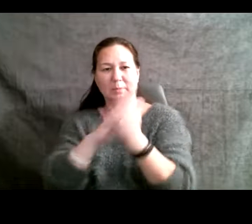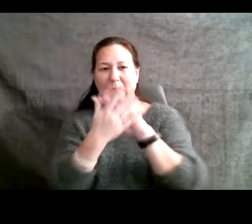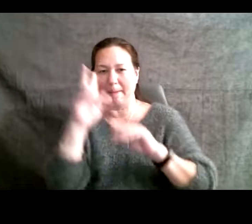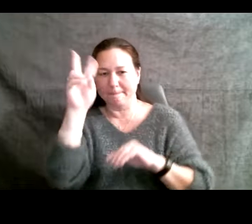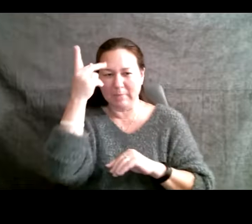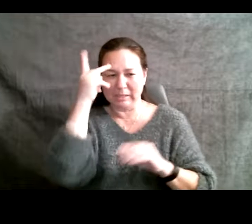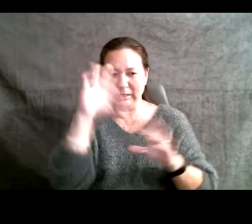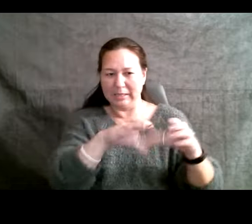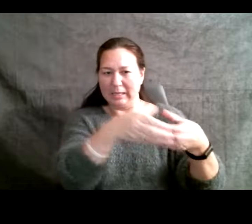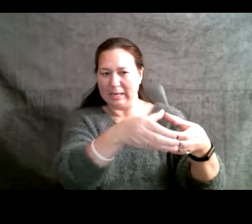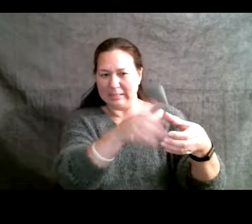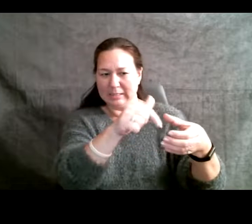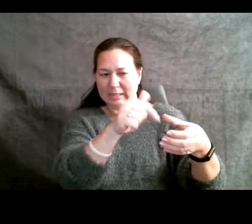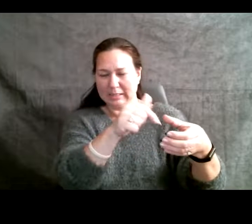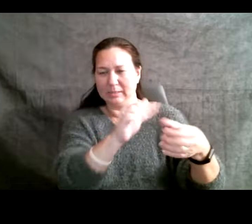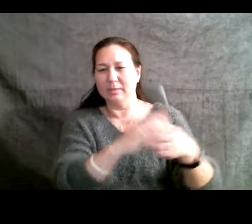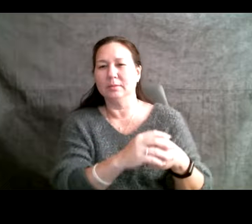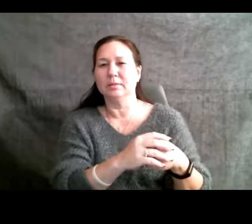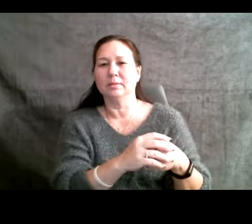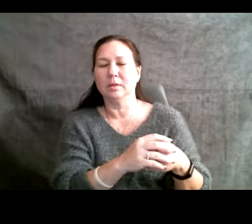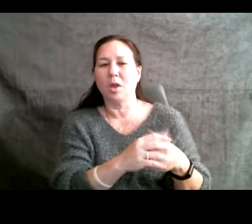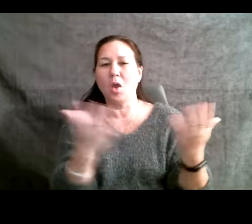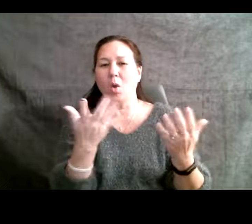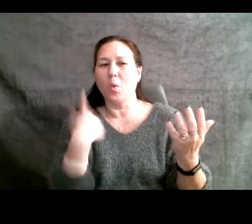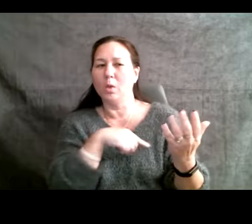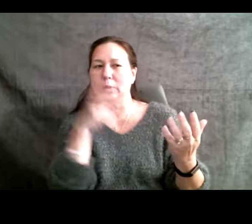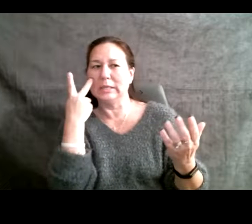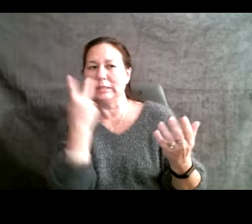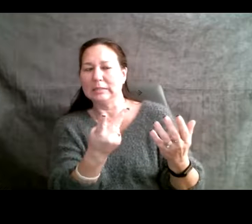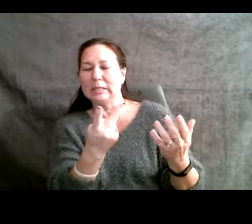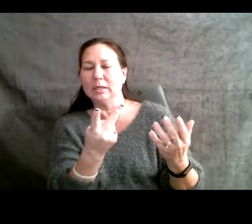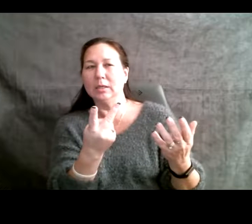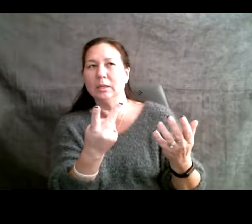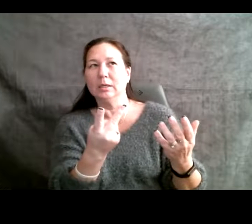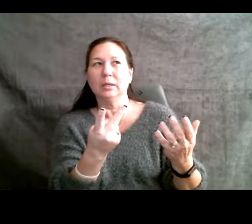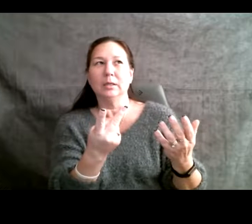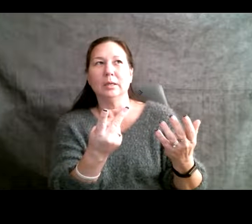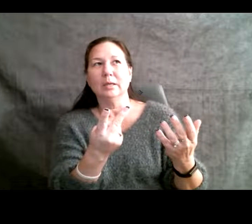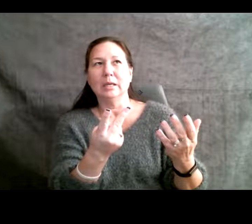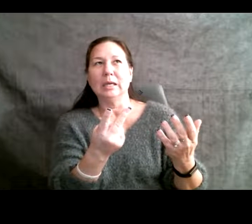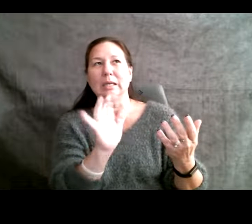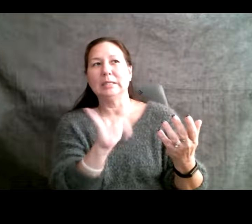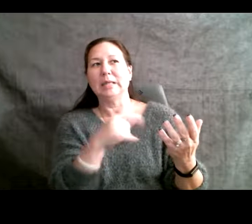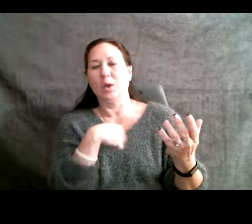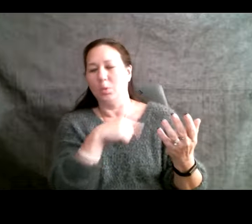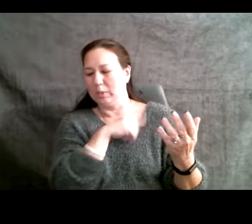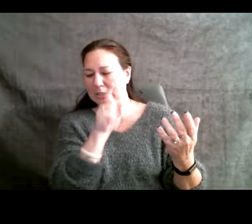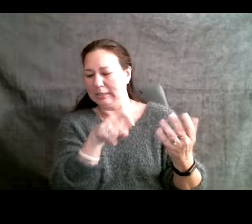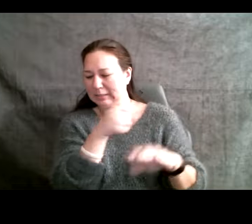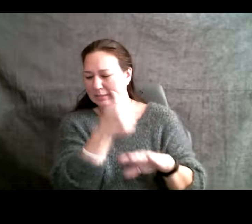it looks like as if what we would be seeing there is we need to word that in a way